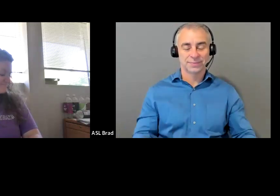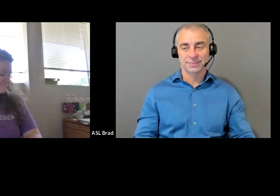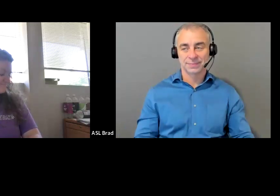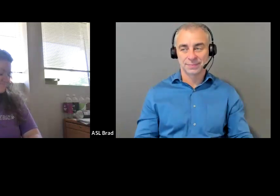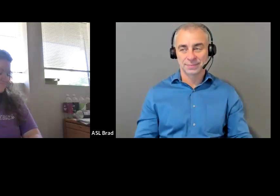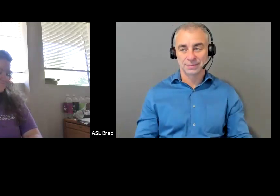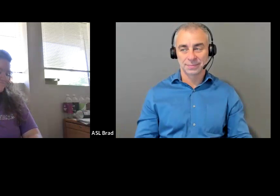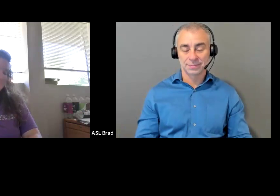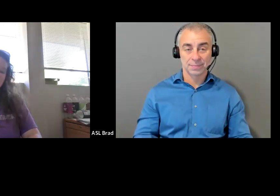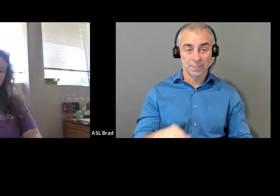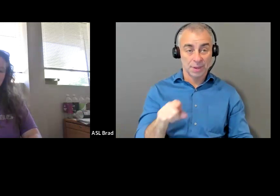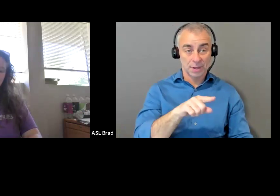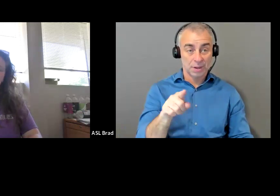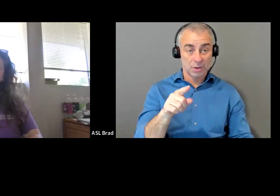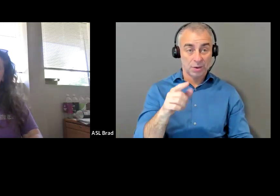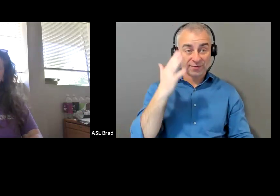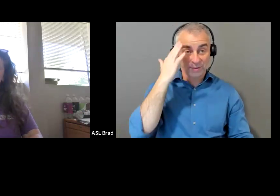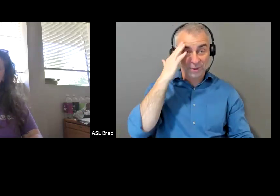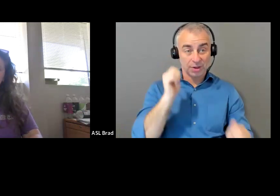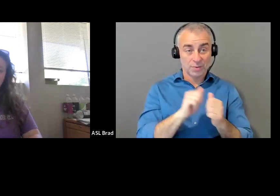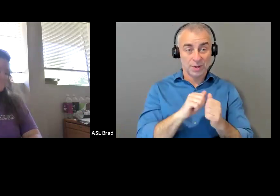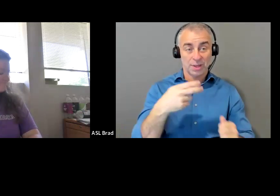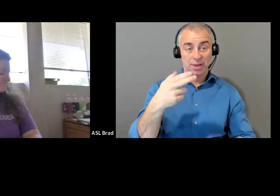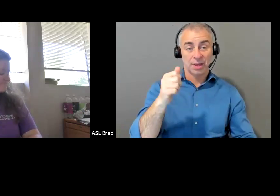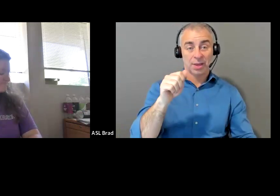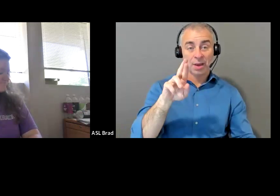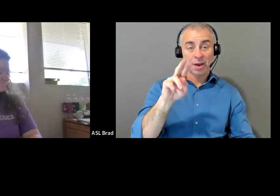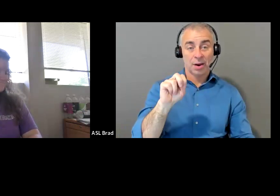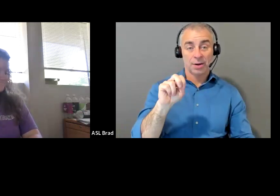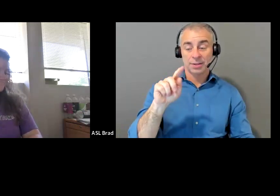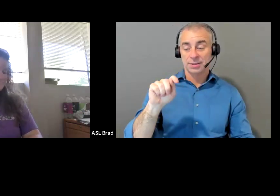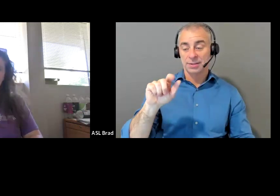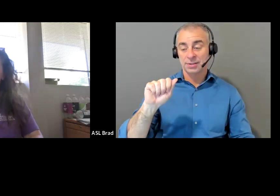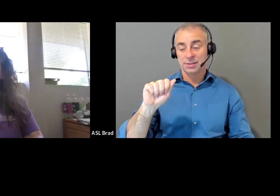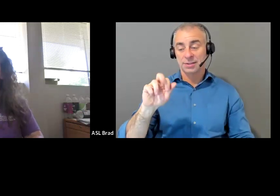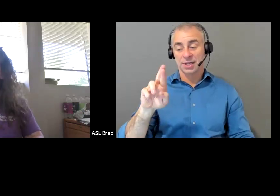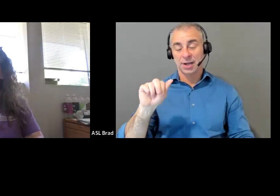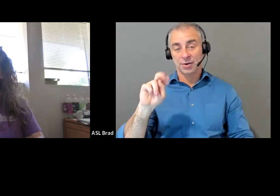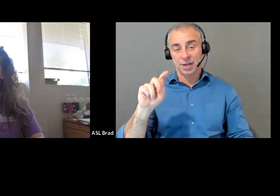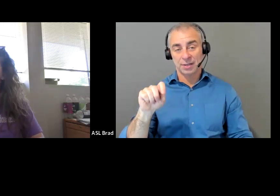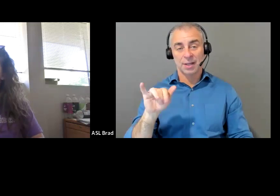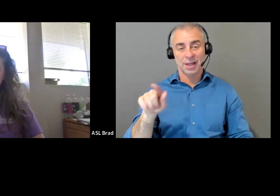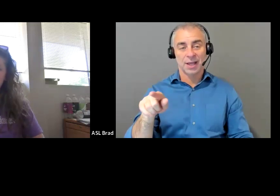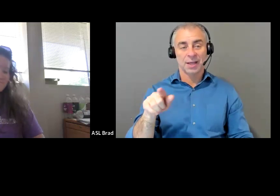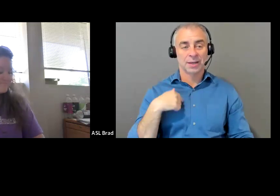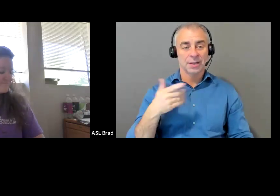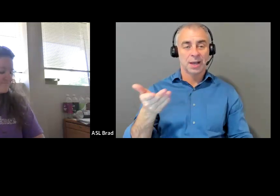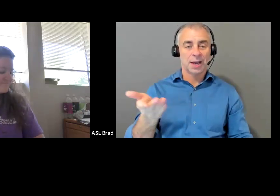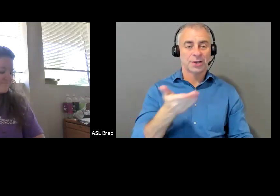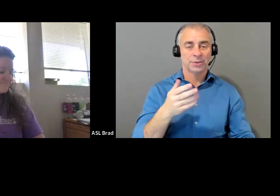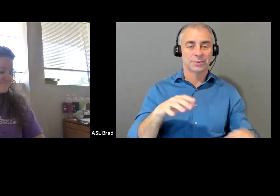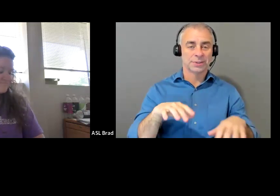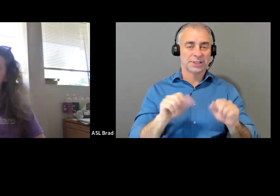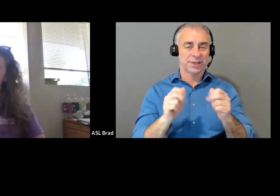you are familiar with Harm Tarrant, but that is who we hired to take on this position,